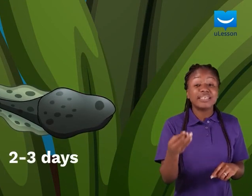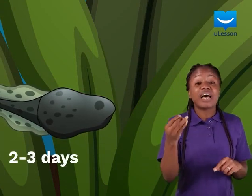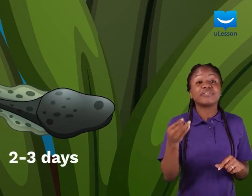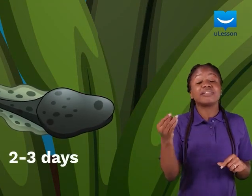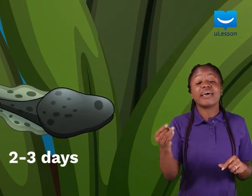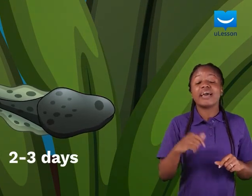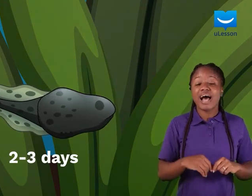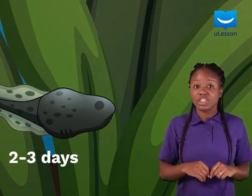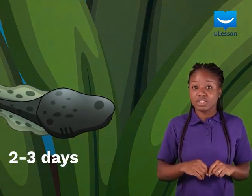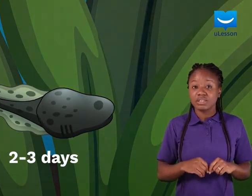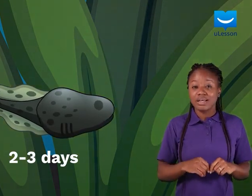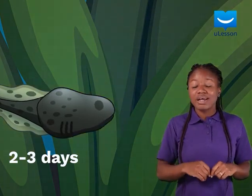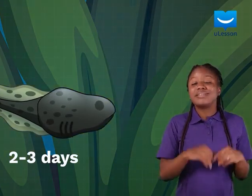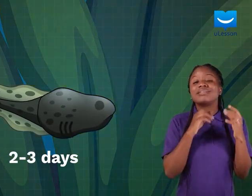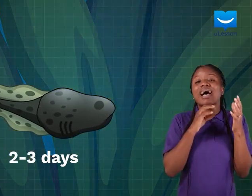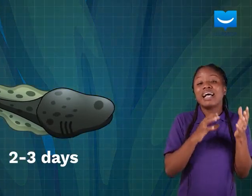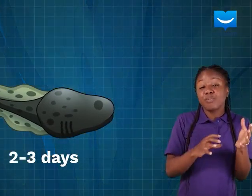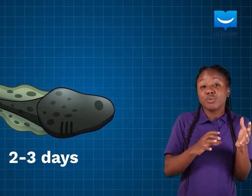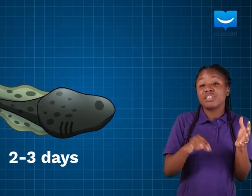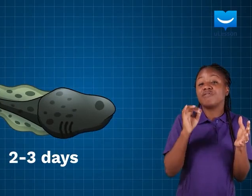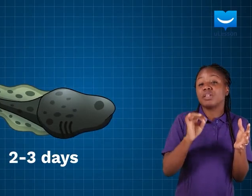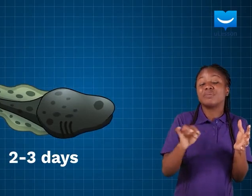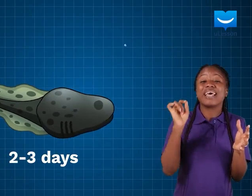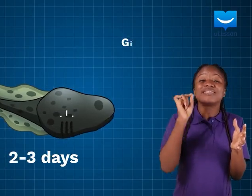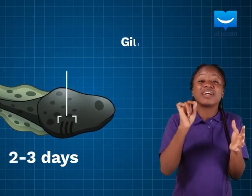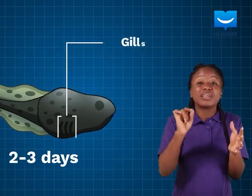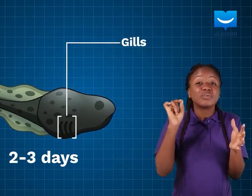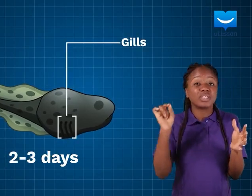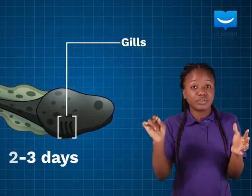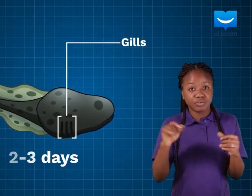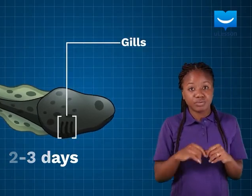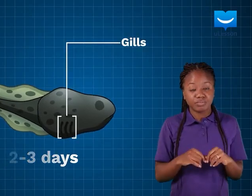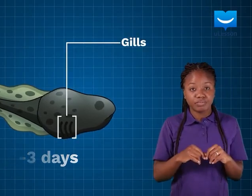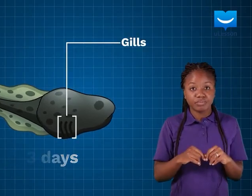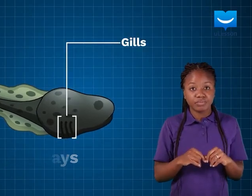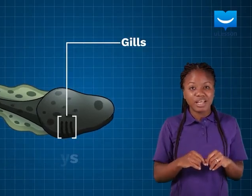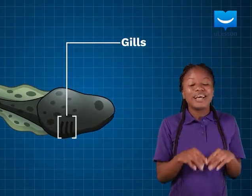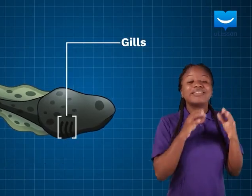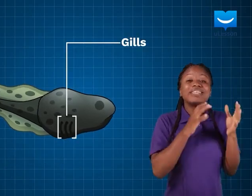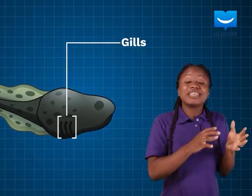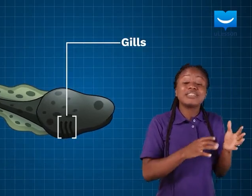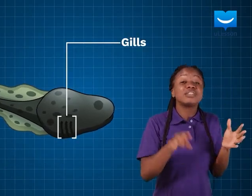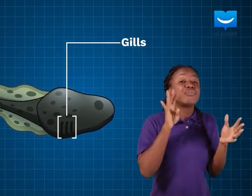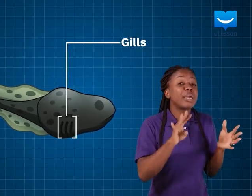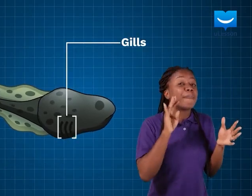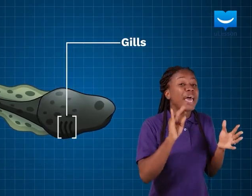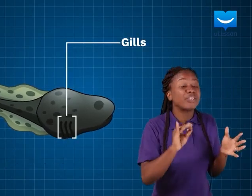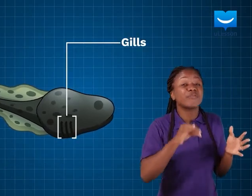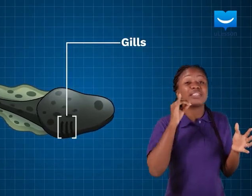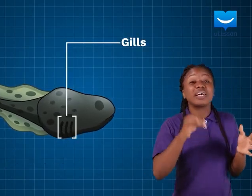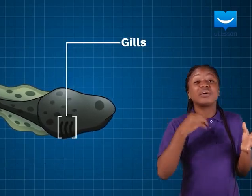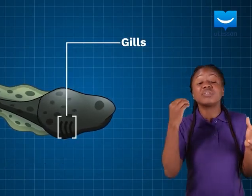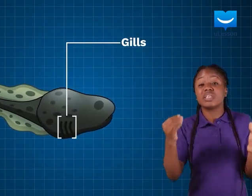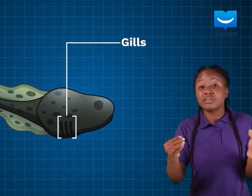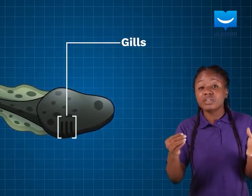3 days after the egg hatches, the tadpole develops external gills. These 3 pairs